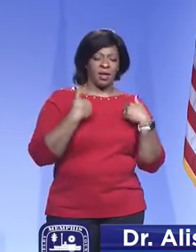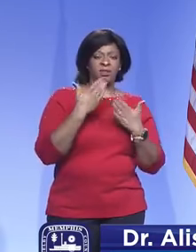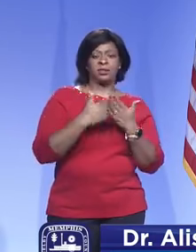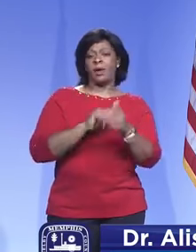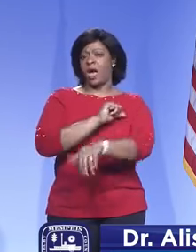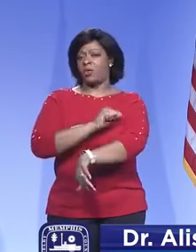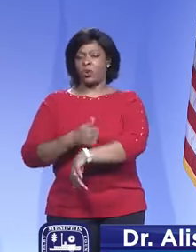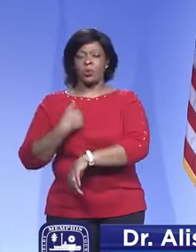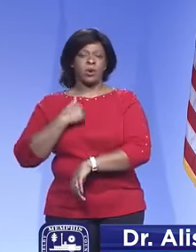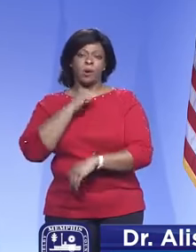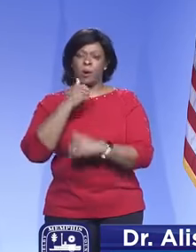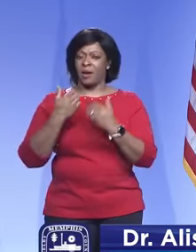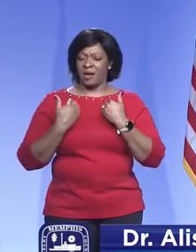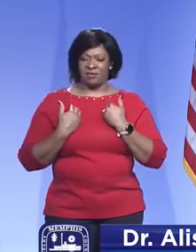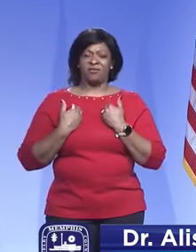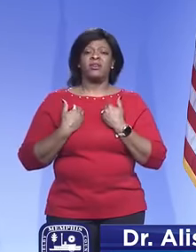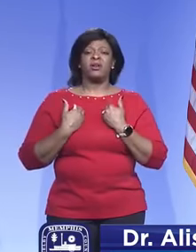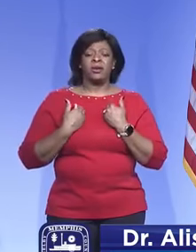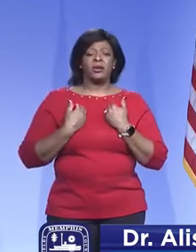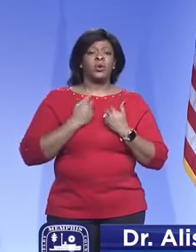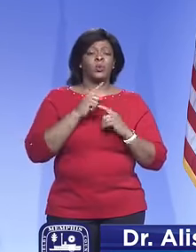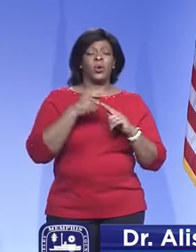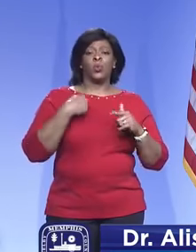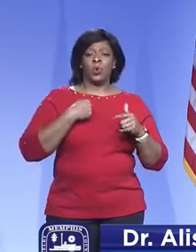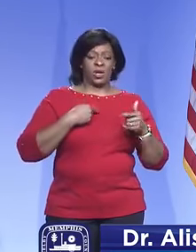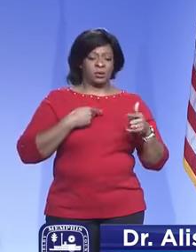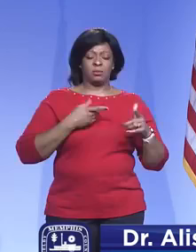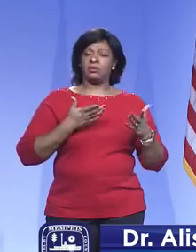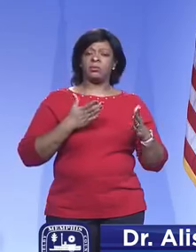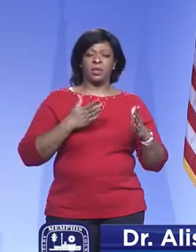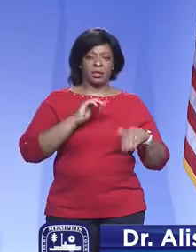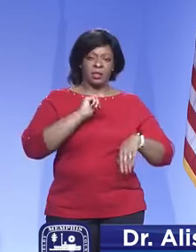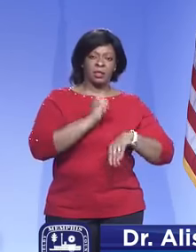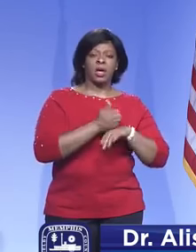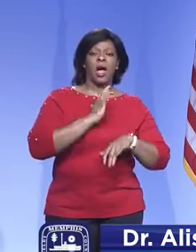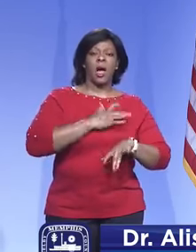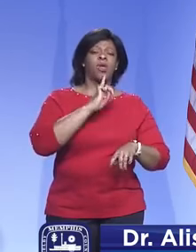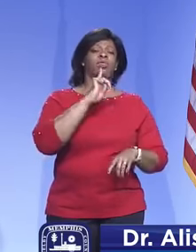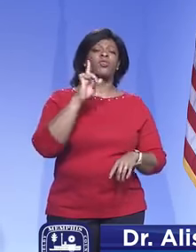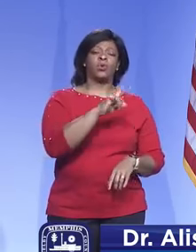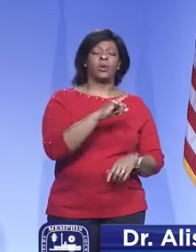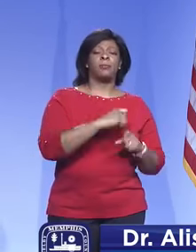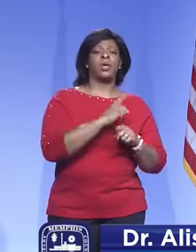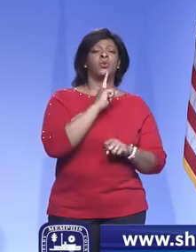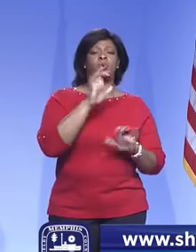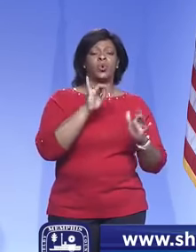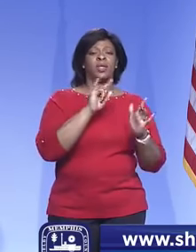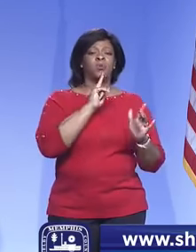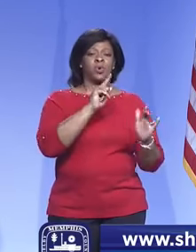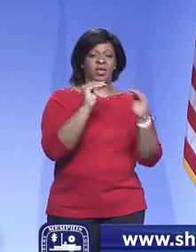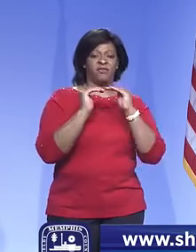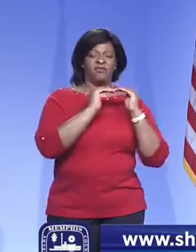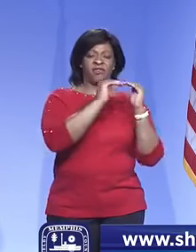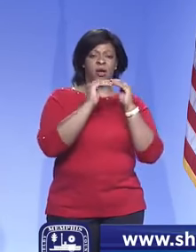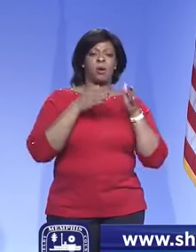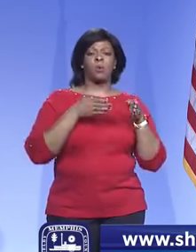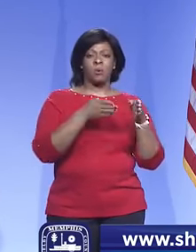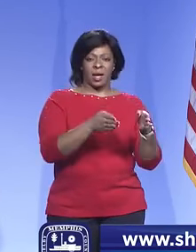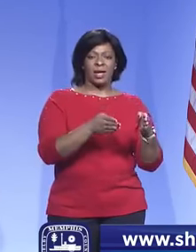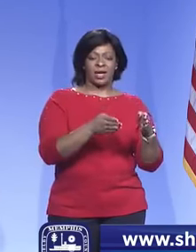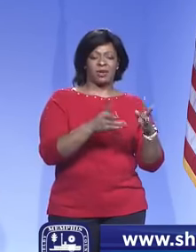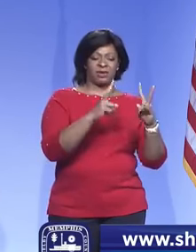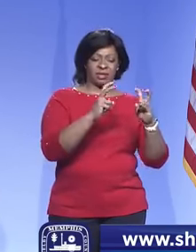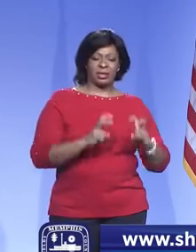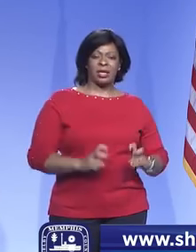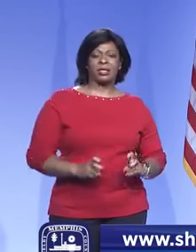authorities we don't have. And when we exercise our authority, we have to make sure we're doing that in a fair and equitable manner.